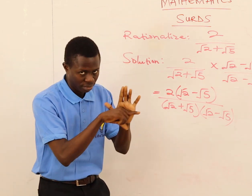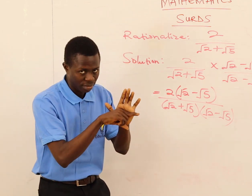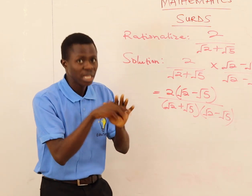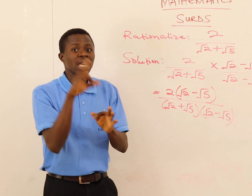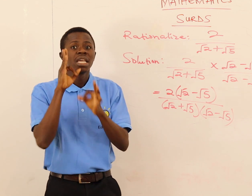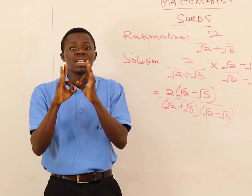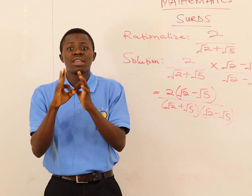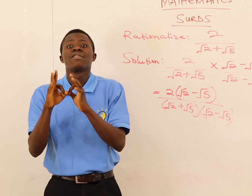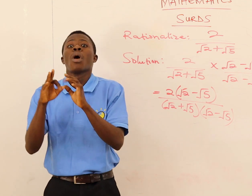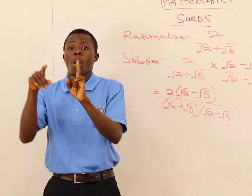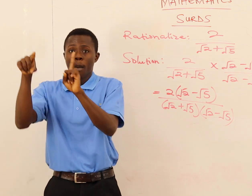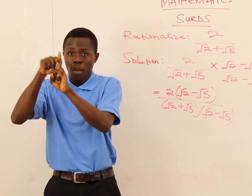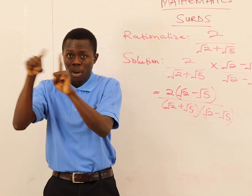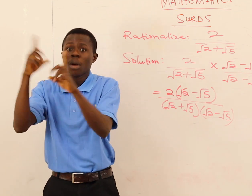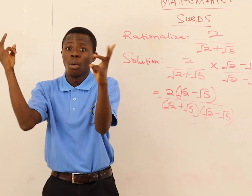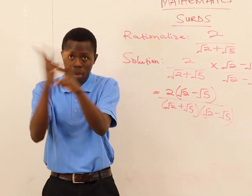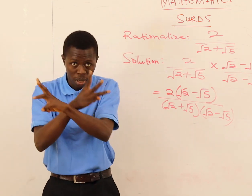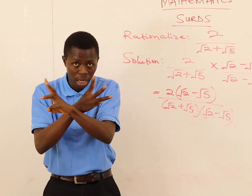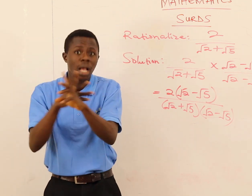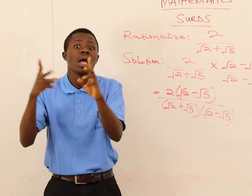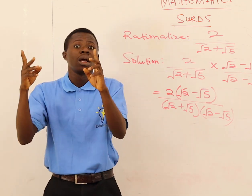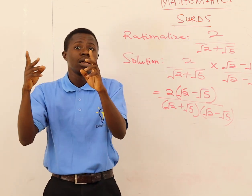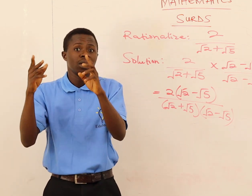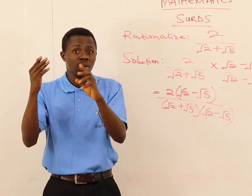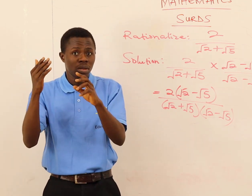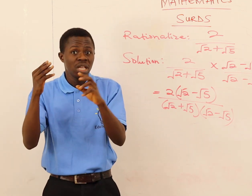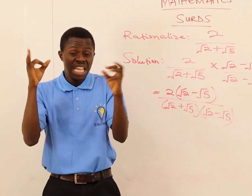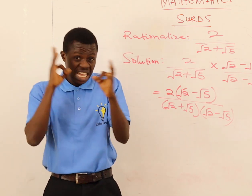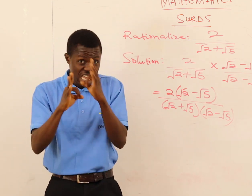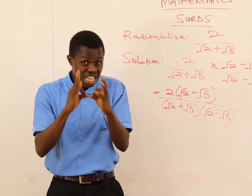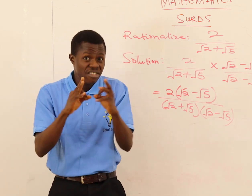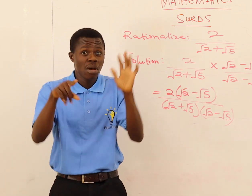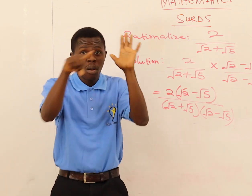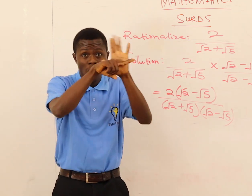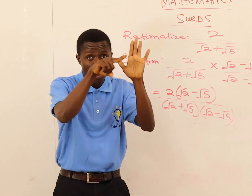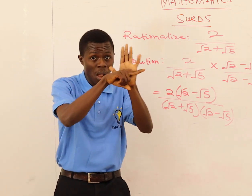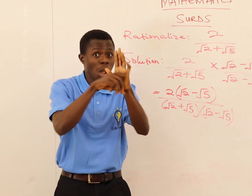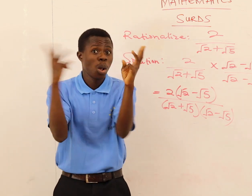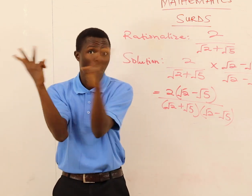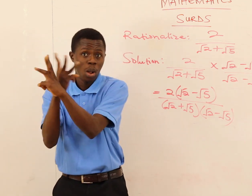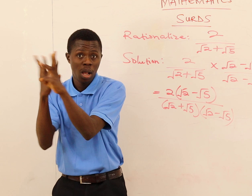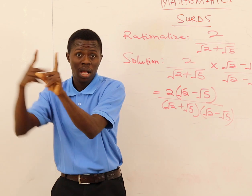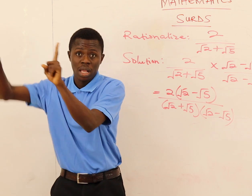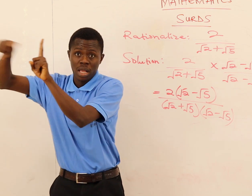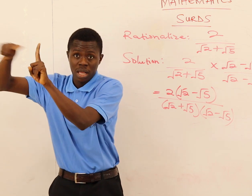to negative, it will be wrong. And if it is negative and while solving, you change it to positive, it will be wrong.